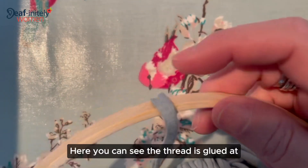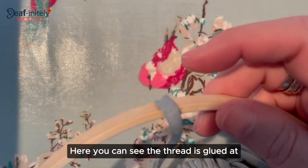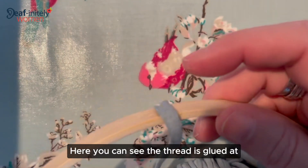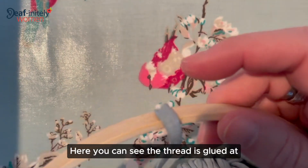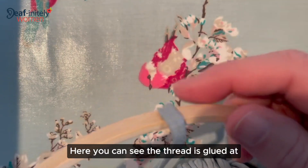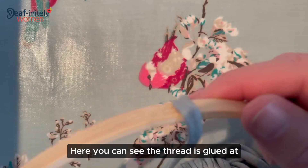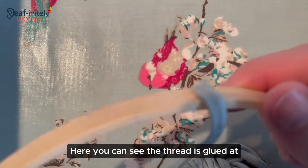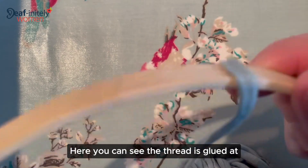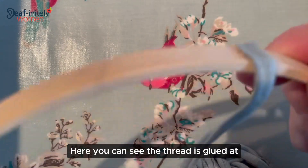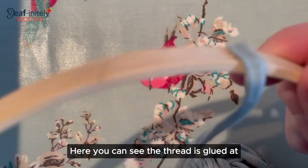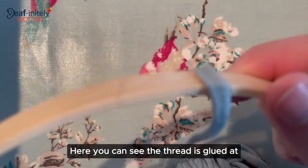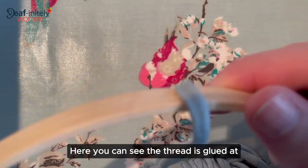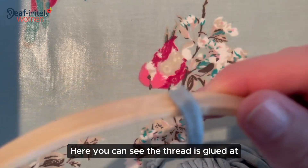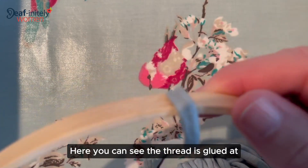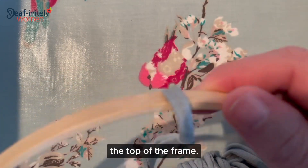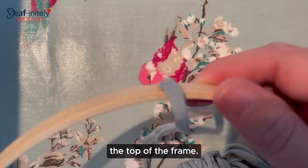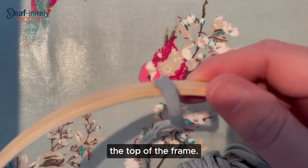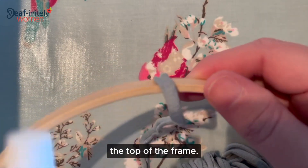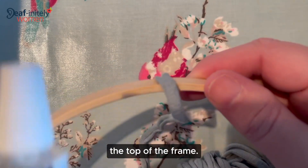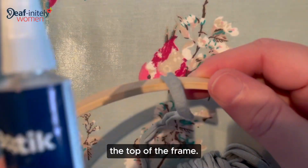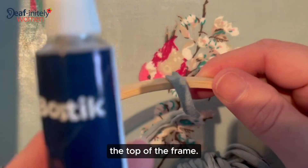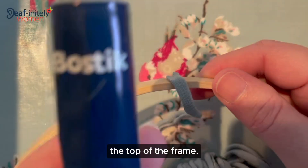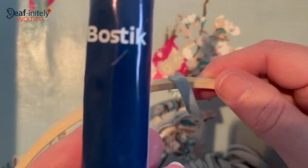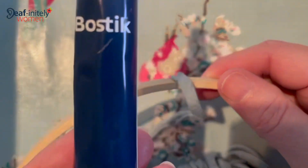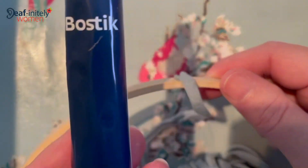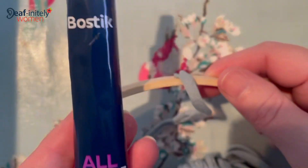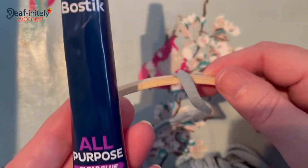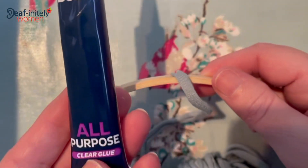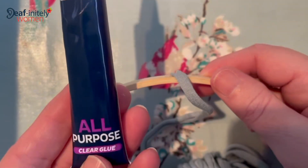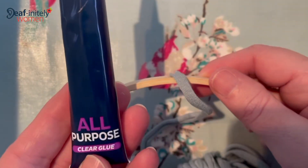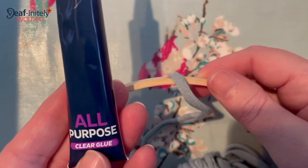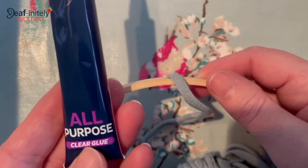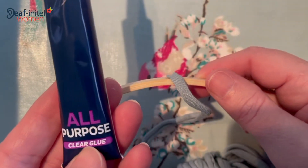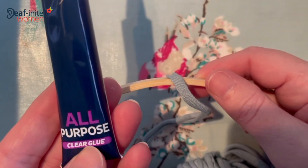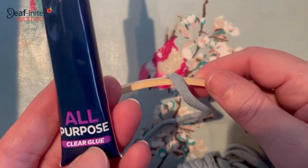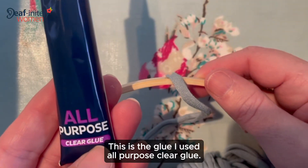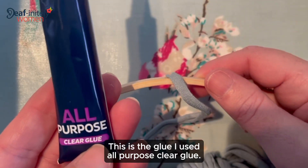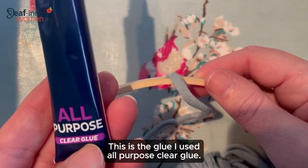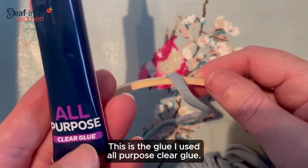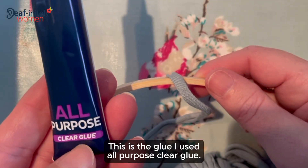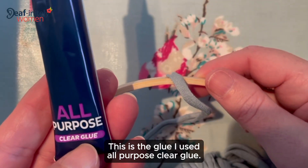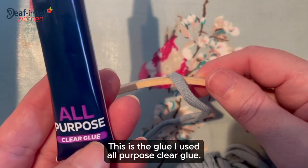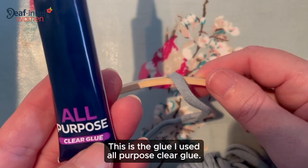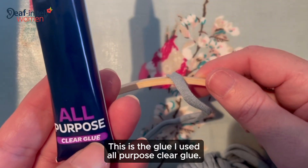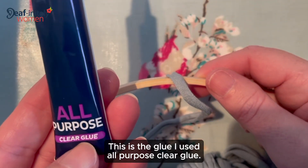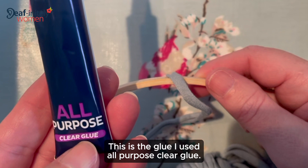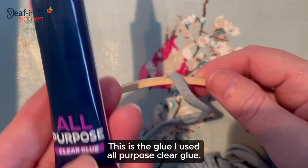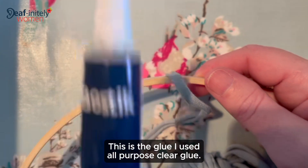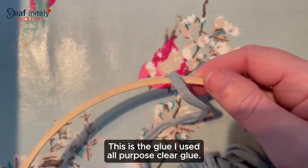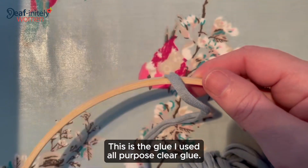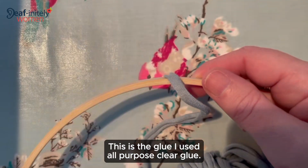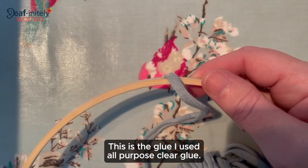Here you can see the thread is glued at the top of the frame. This is the glue I used, all-purpose clear